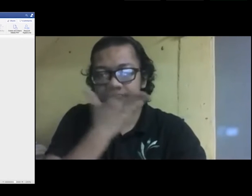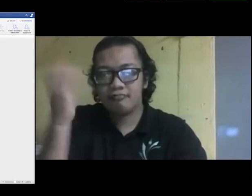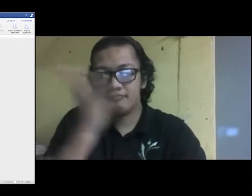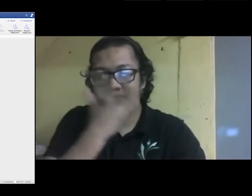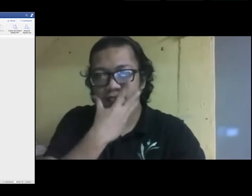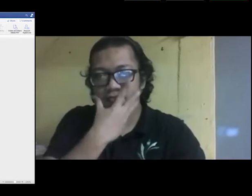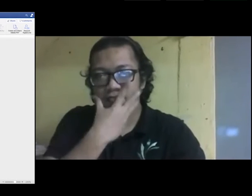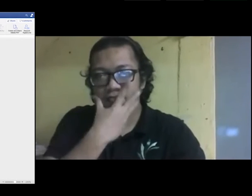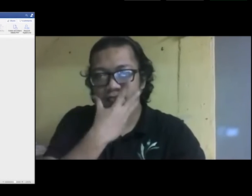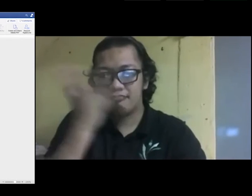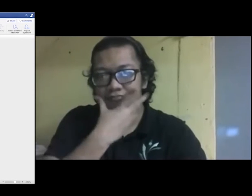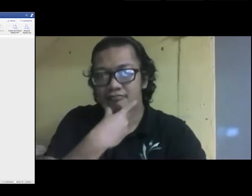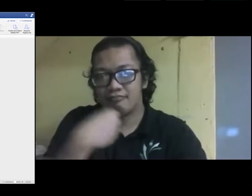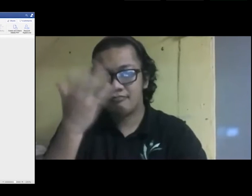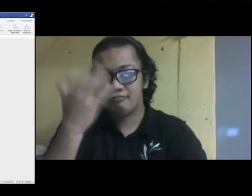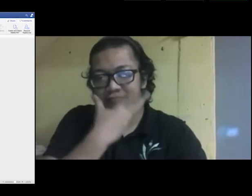just making notes there.